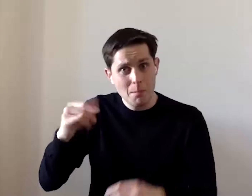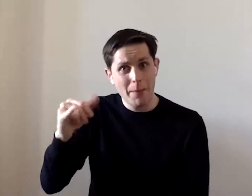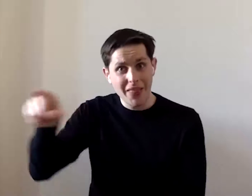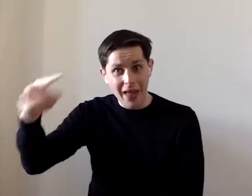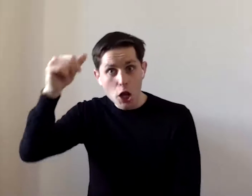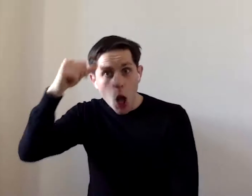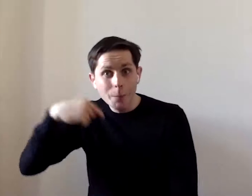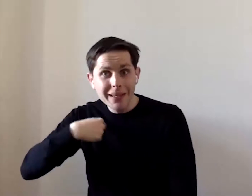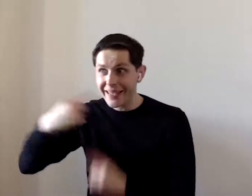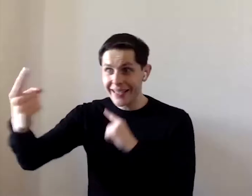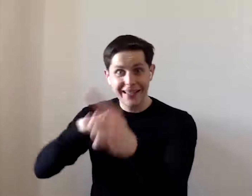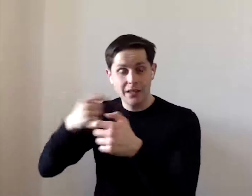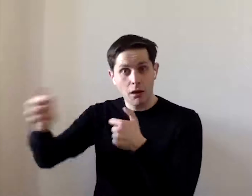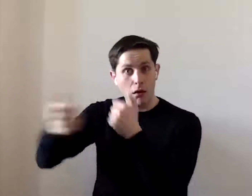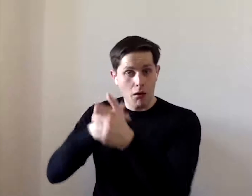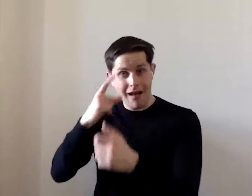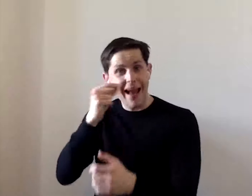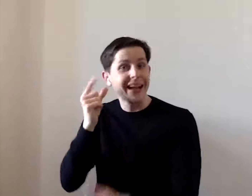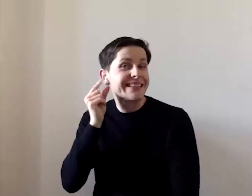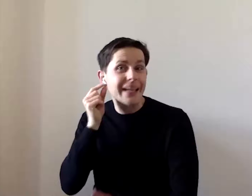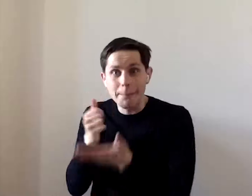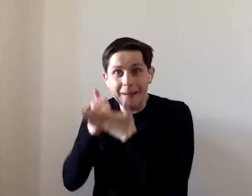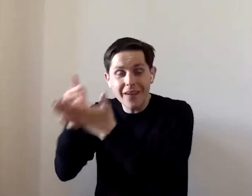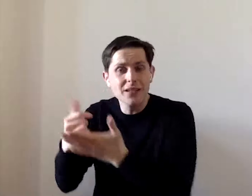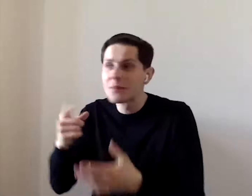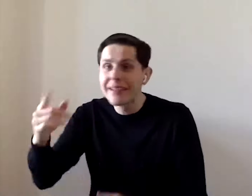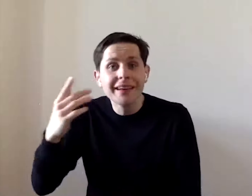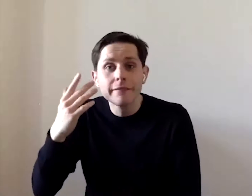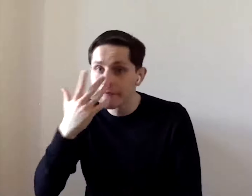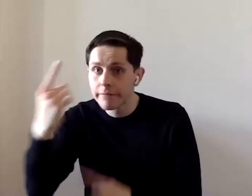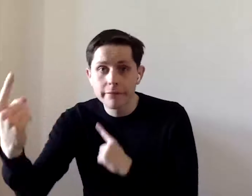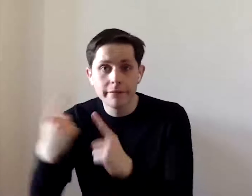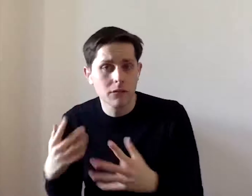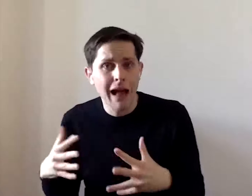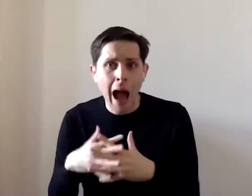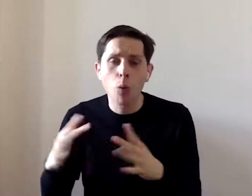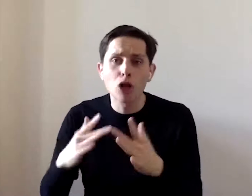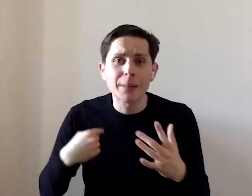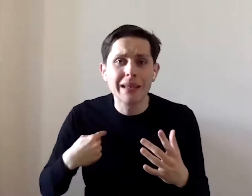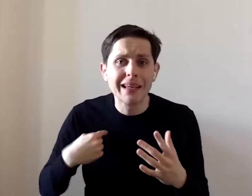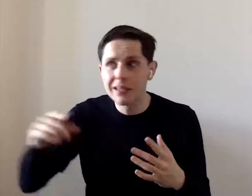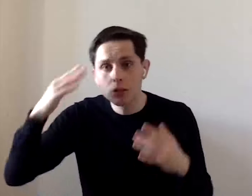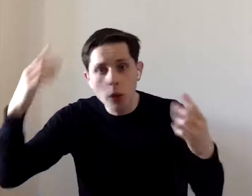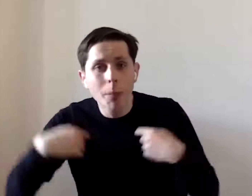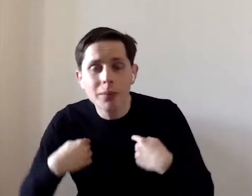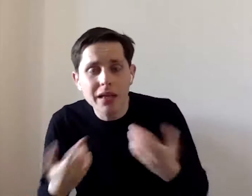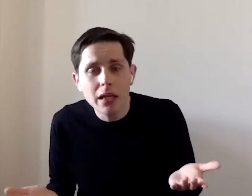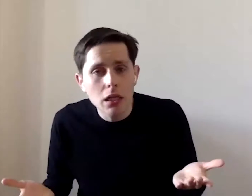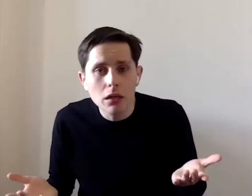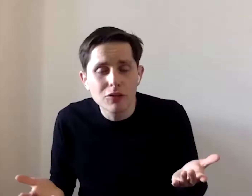UK, if they didn't contact me directly, there is no way of getting that knowledge. All of the just tiny